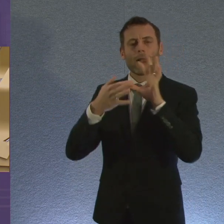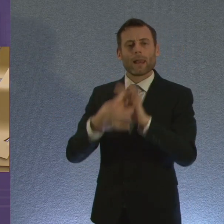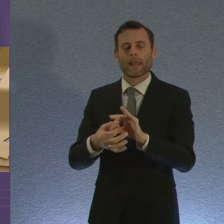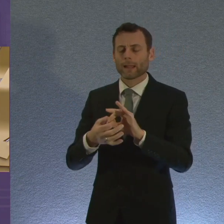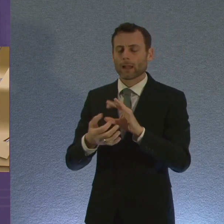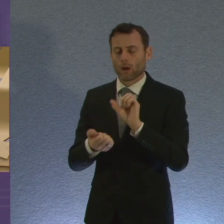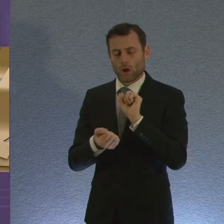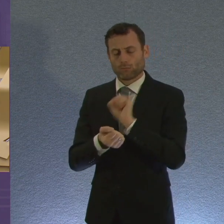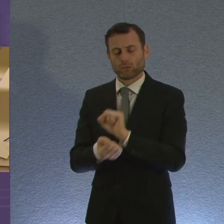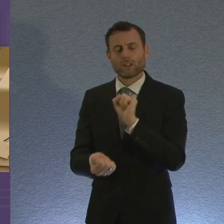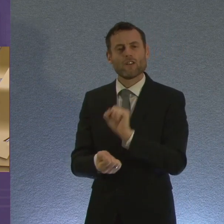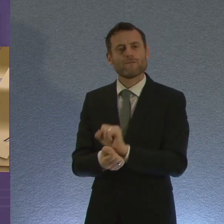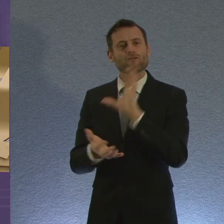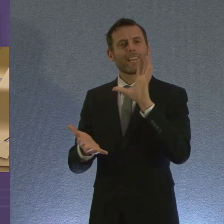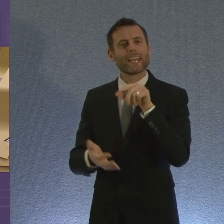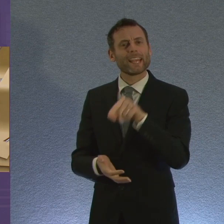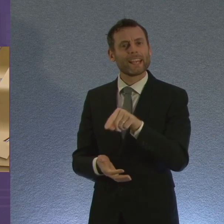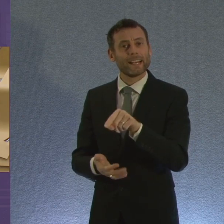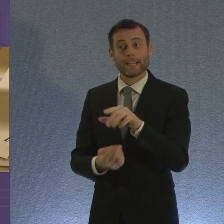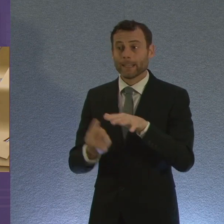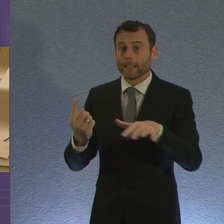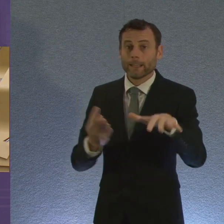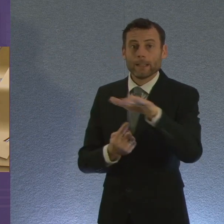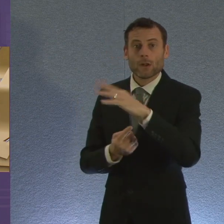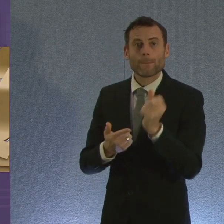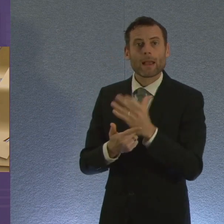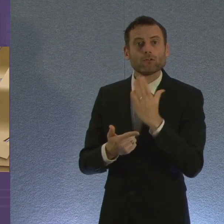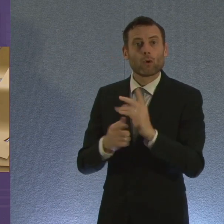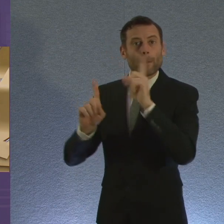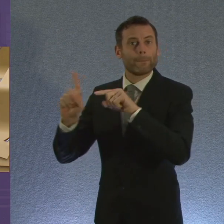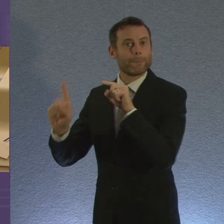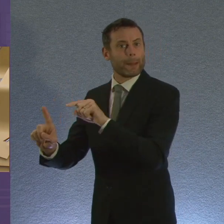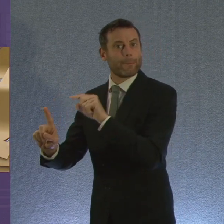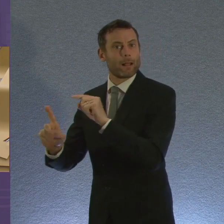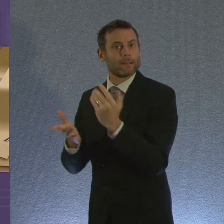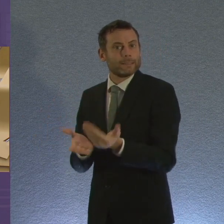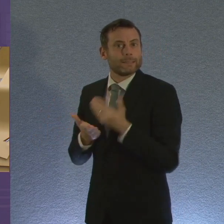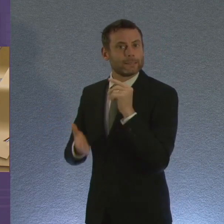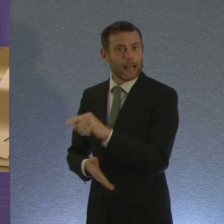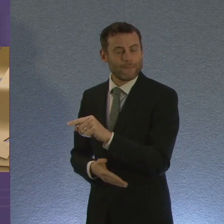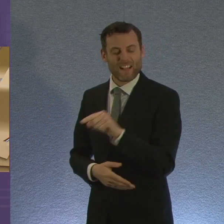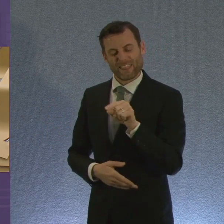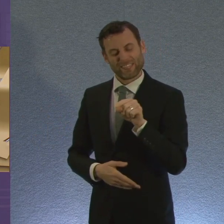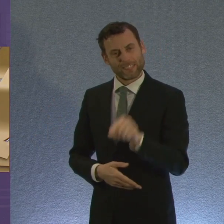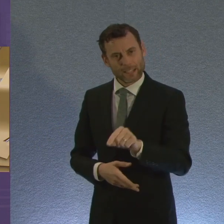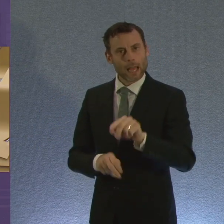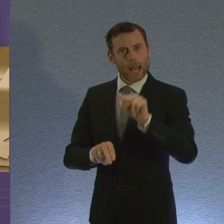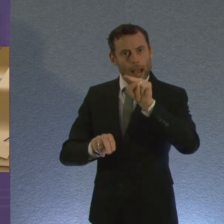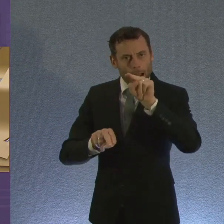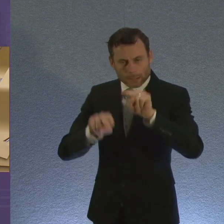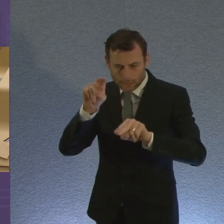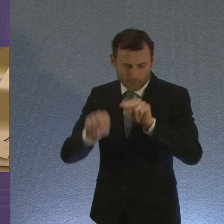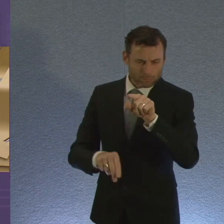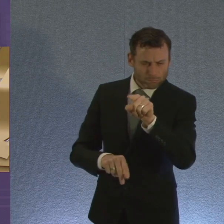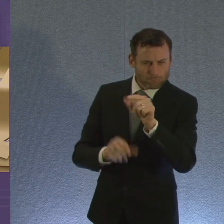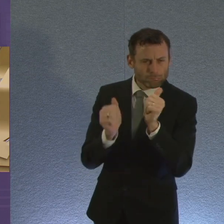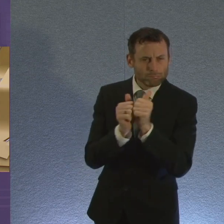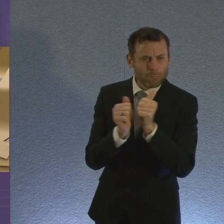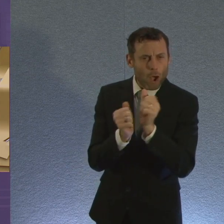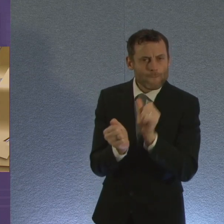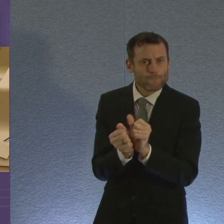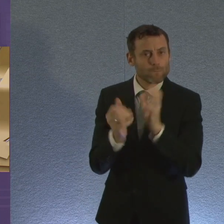prisoner release, just to make the point that there will be robust criteria and assessment for release. The regulations for